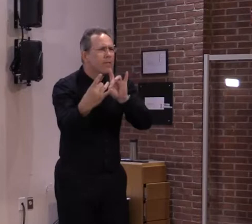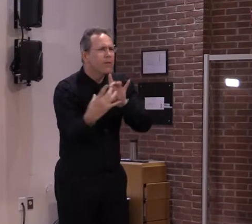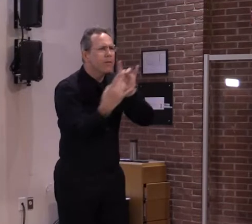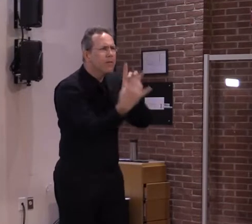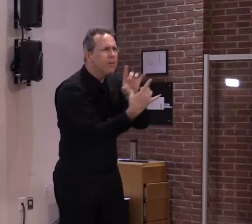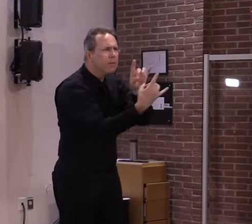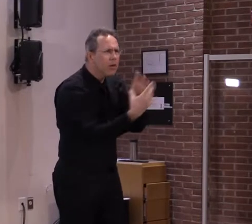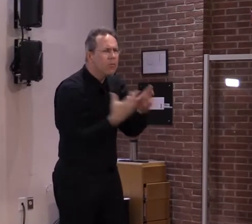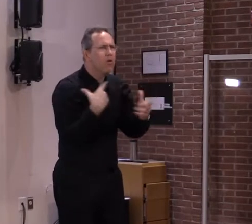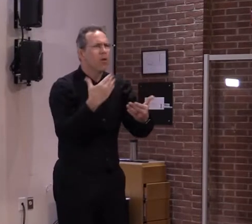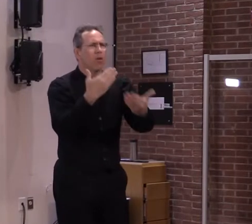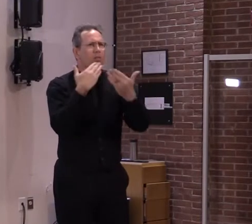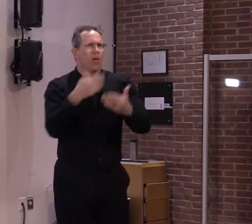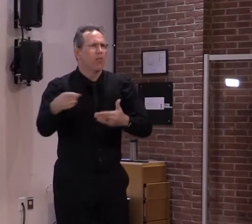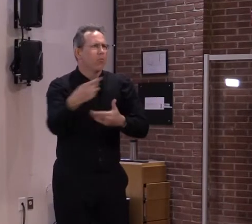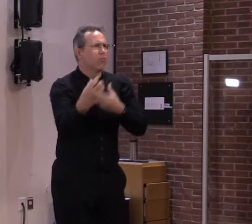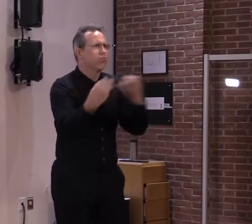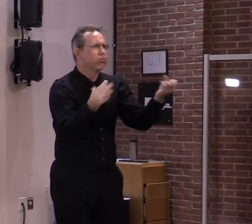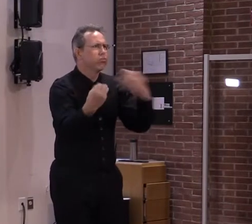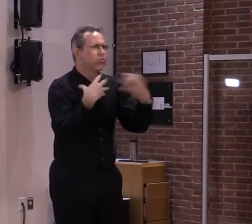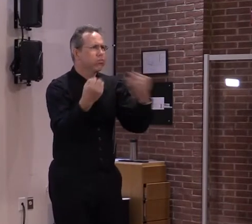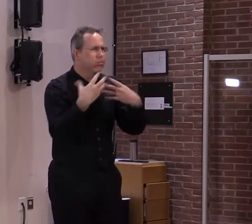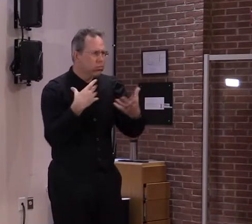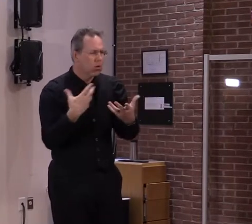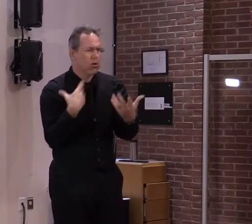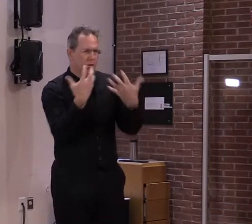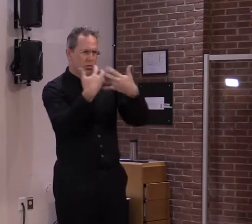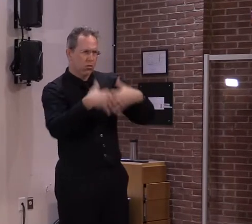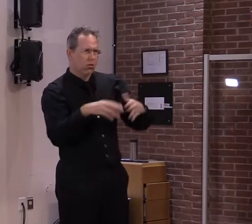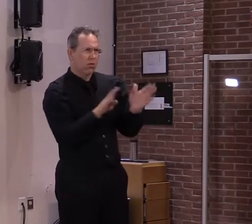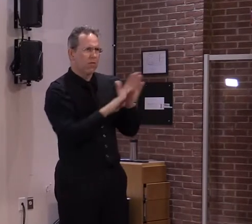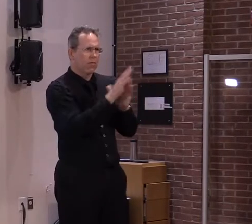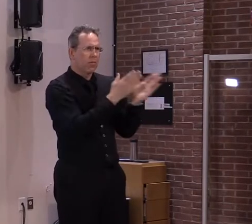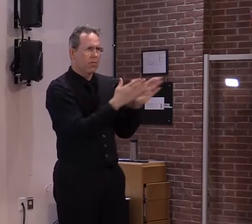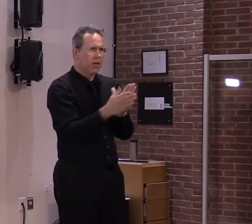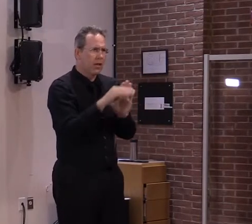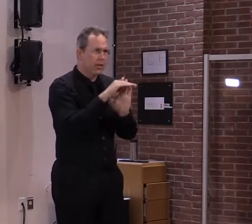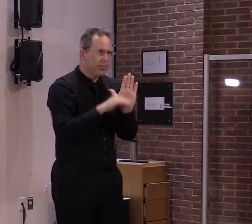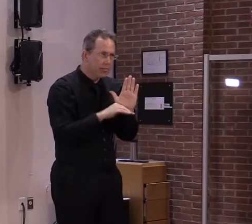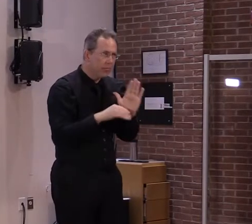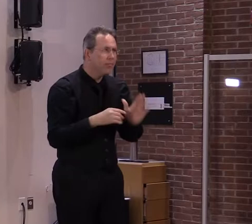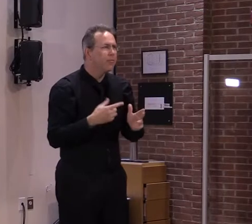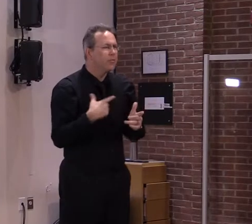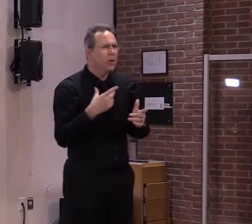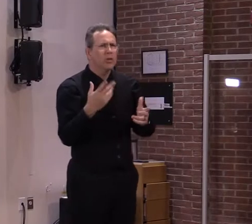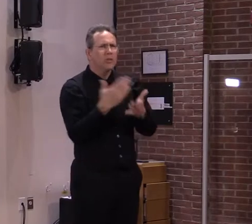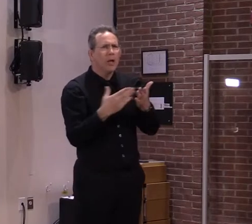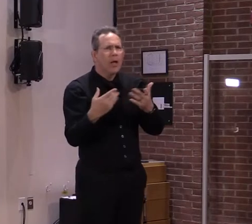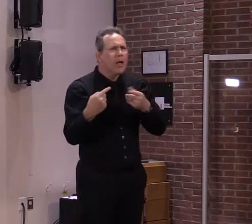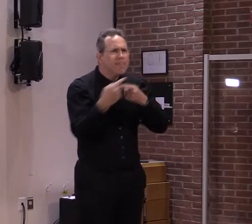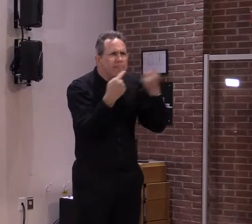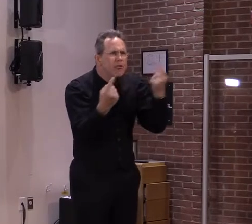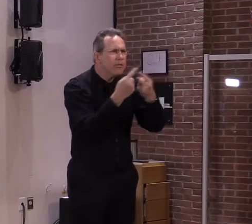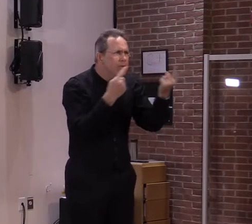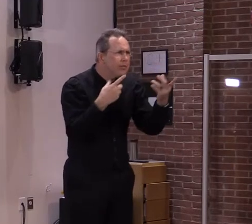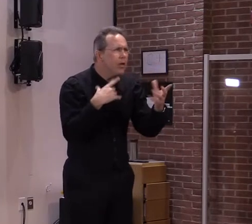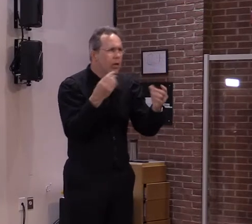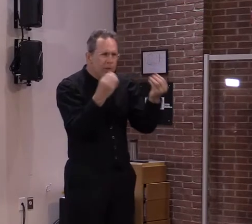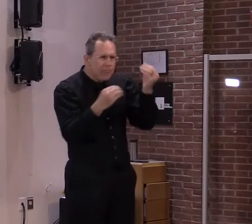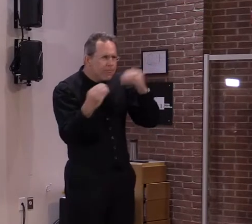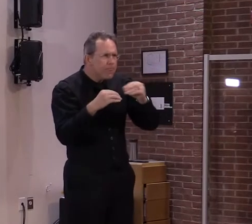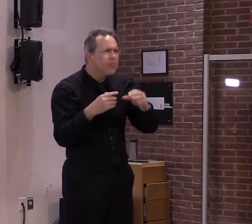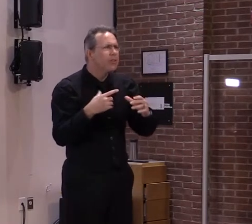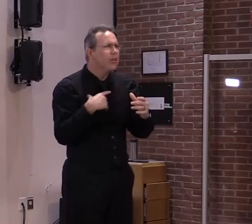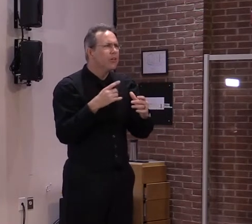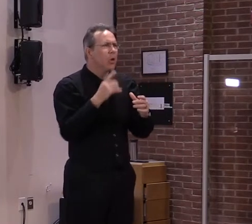you implemented and adhered to, and the operational pivots you made over the last year saved lives. Without a